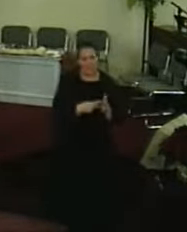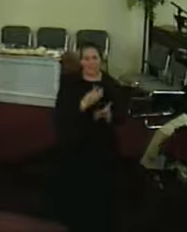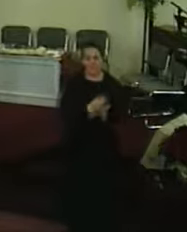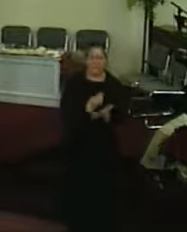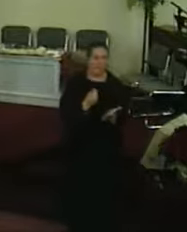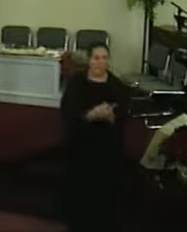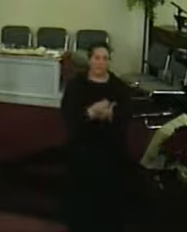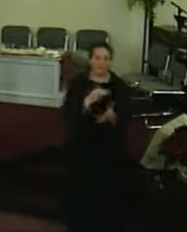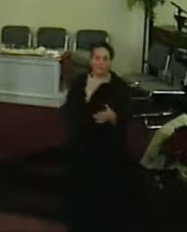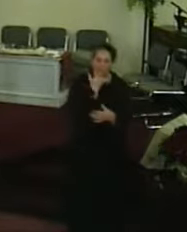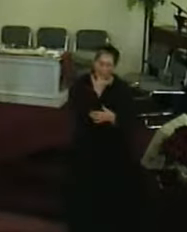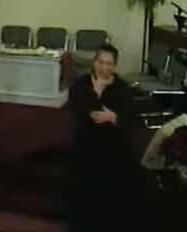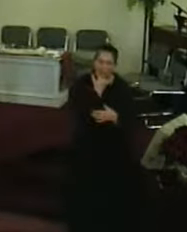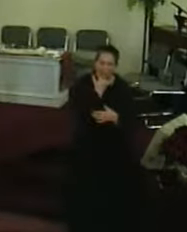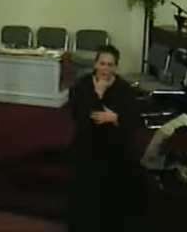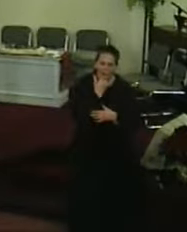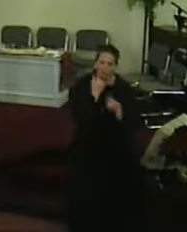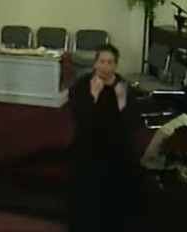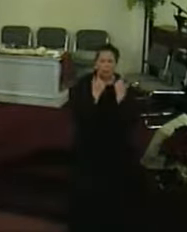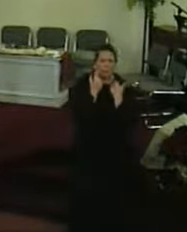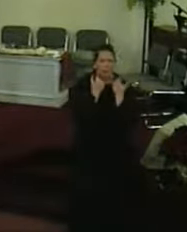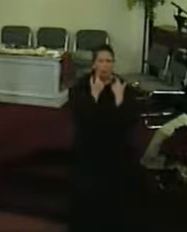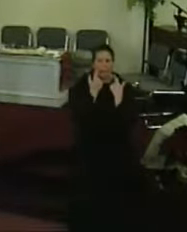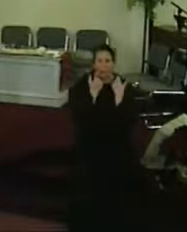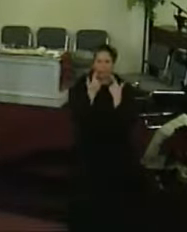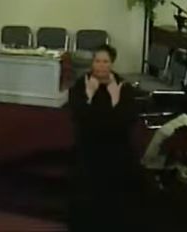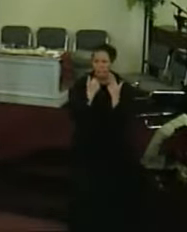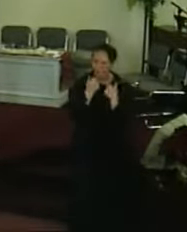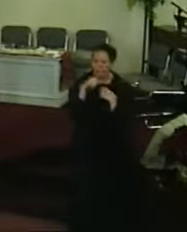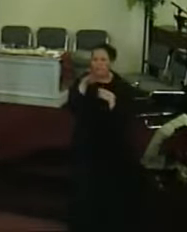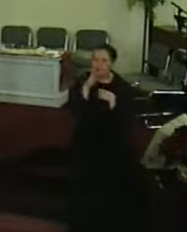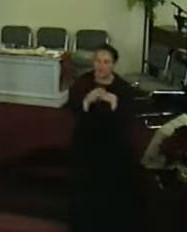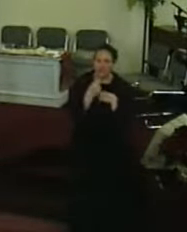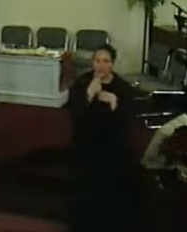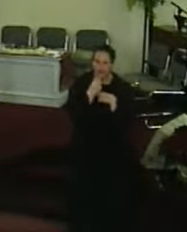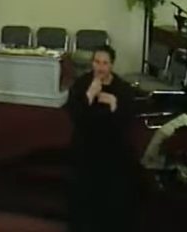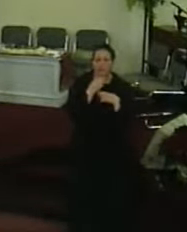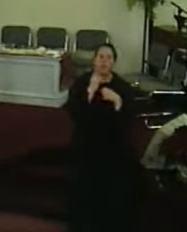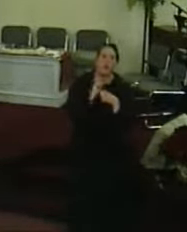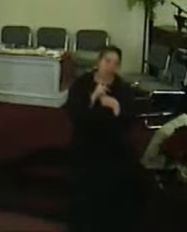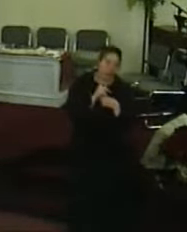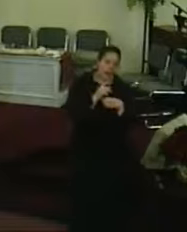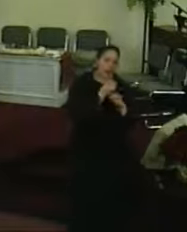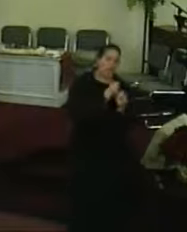and snot and make a big to-do until finally God saves you.